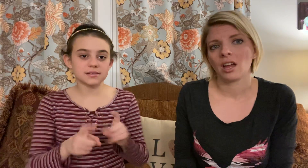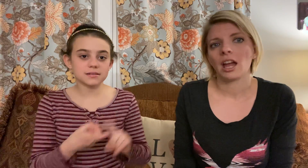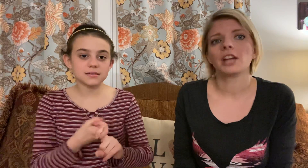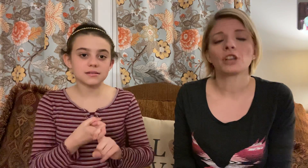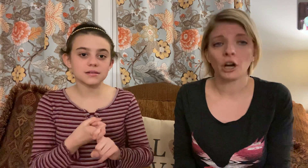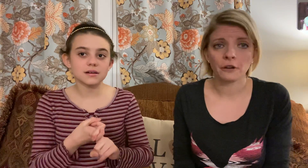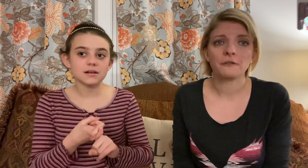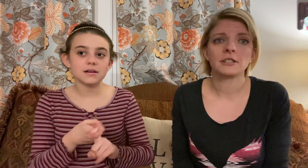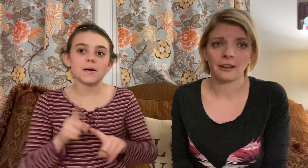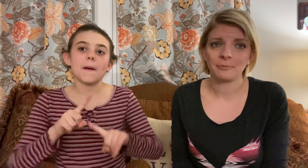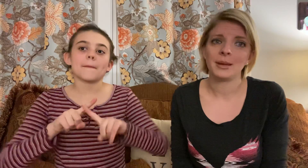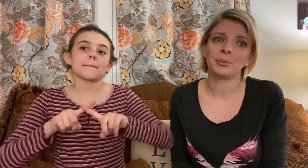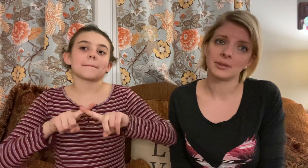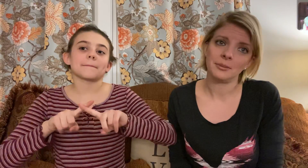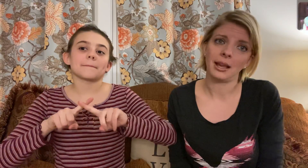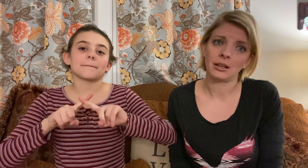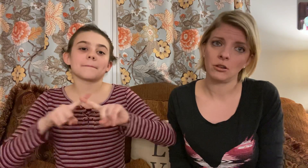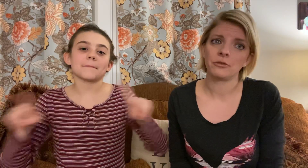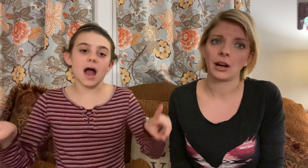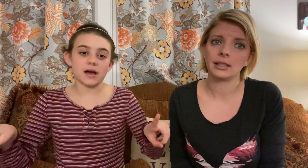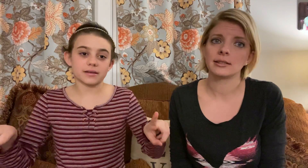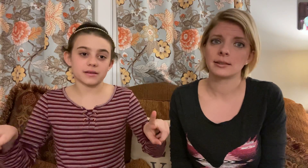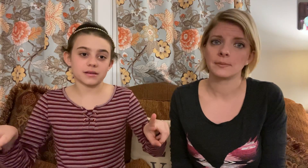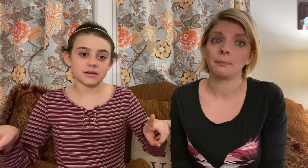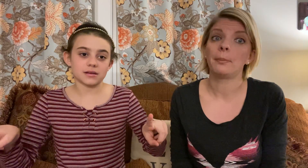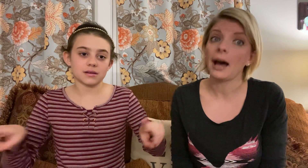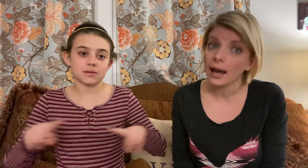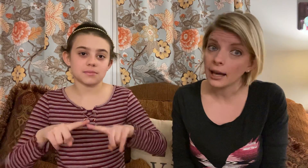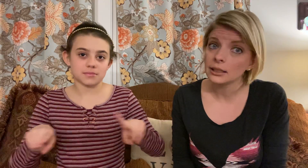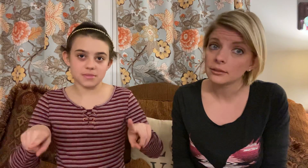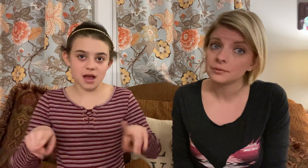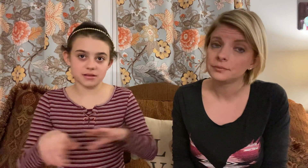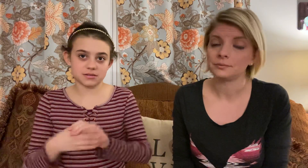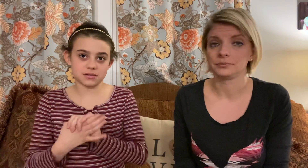it's hard for deaf people to make new friends. But